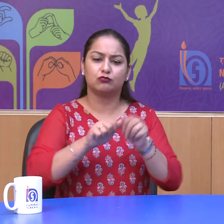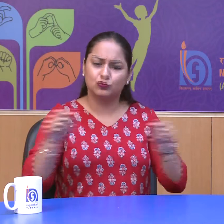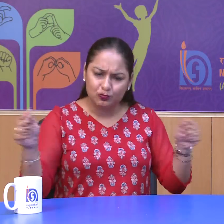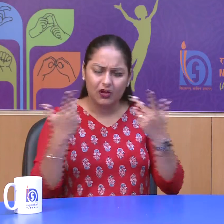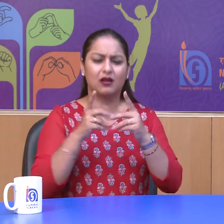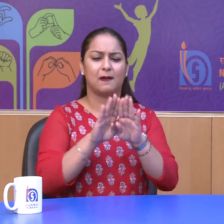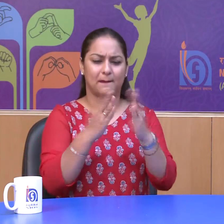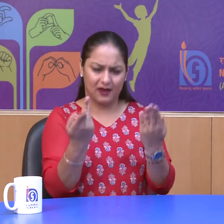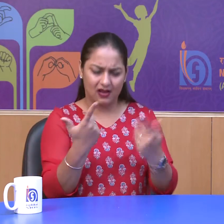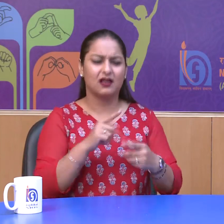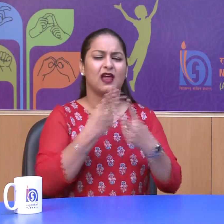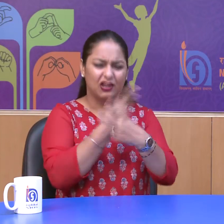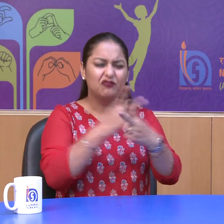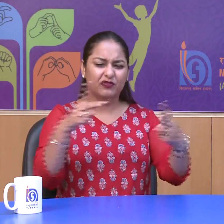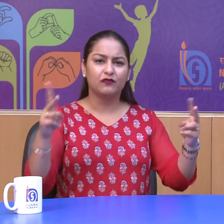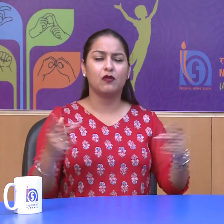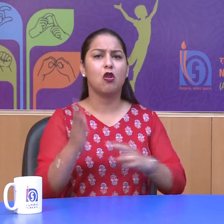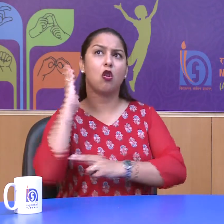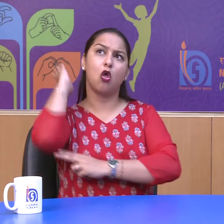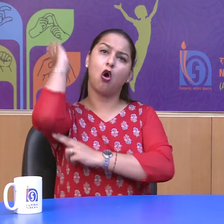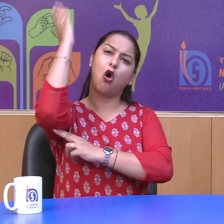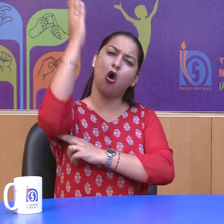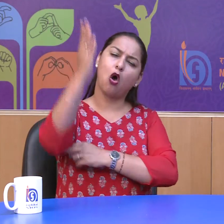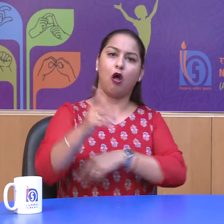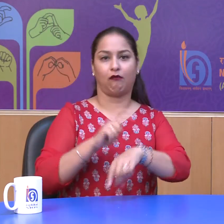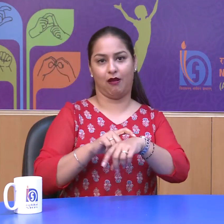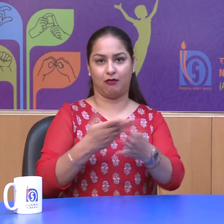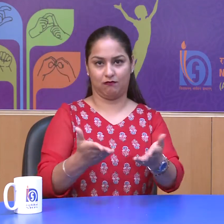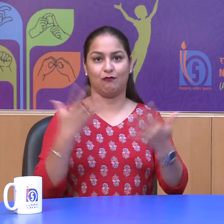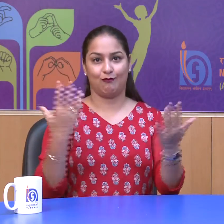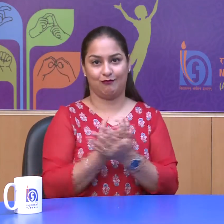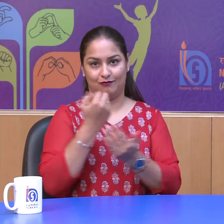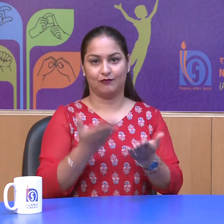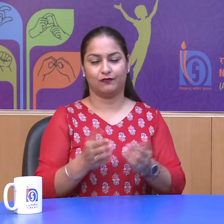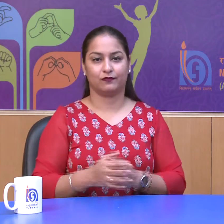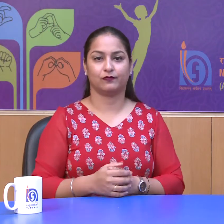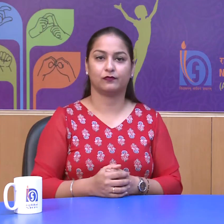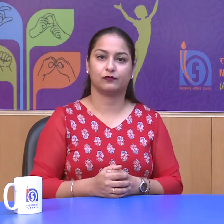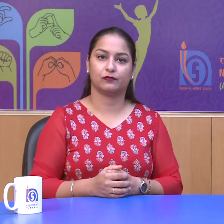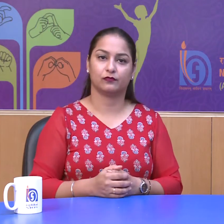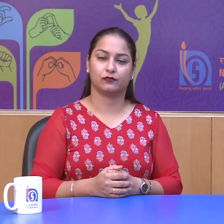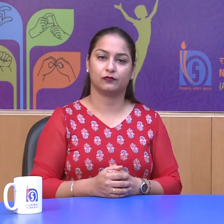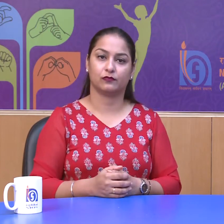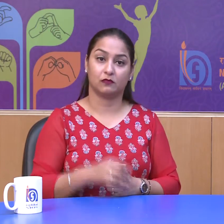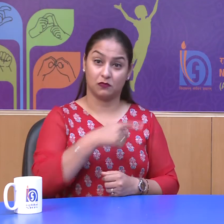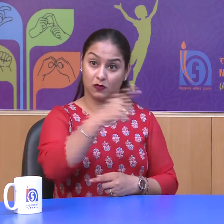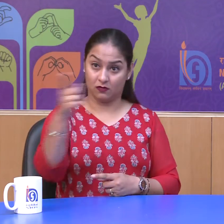opinion since a long time. As you are very